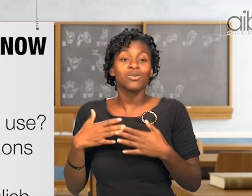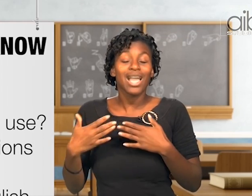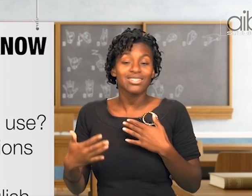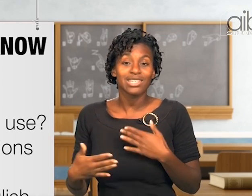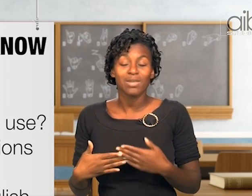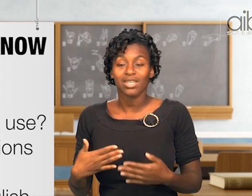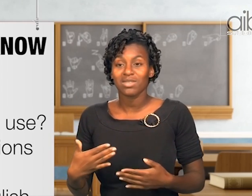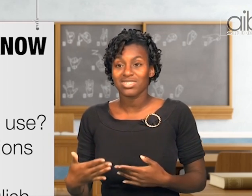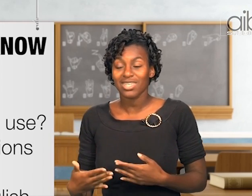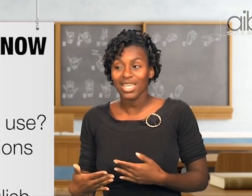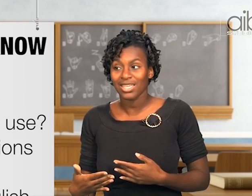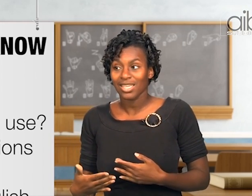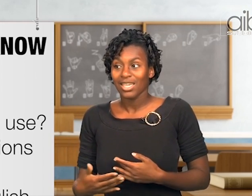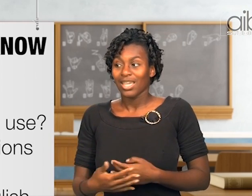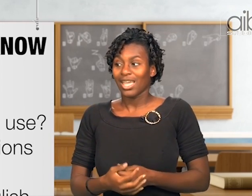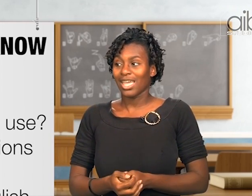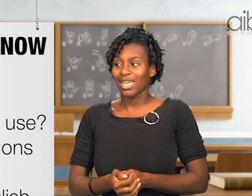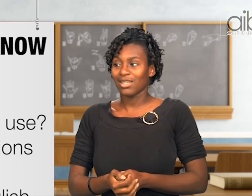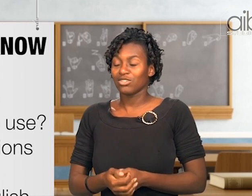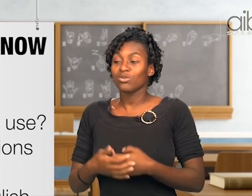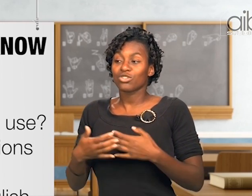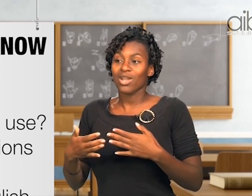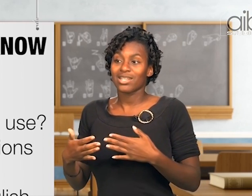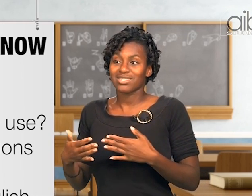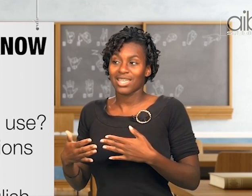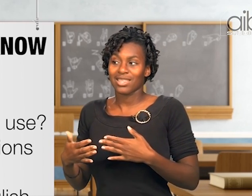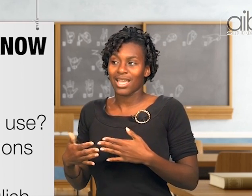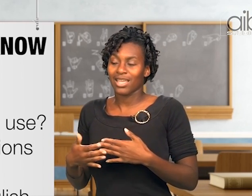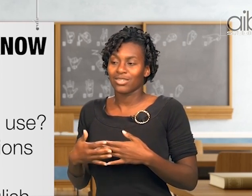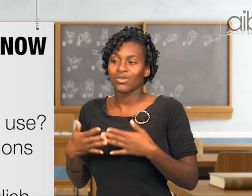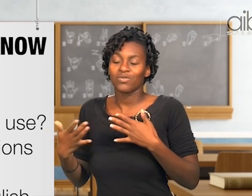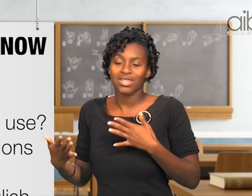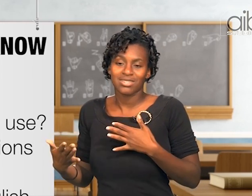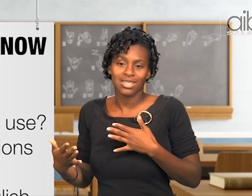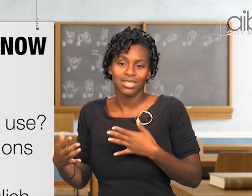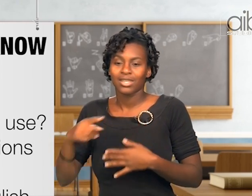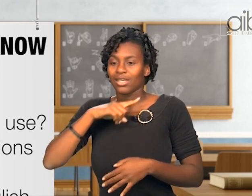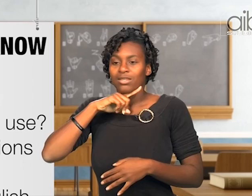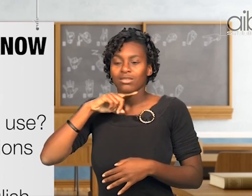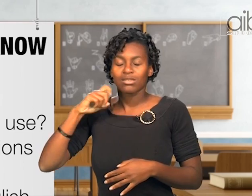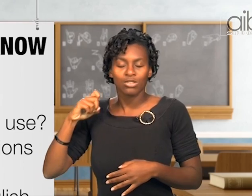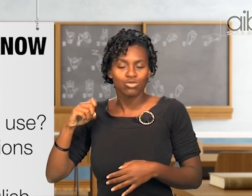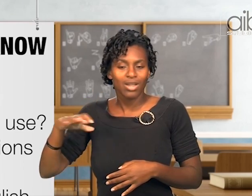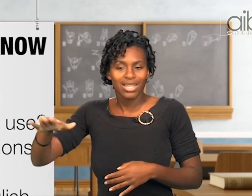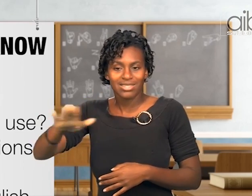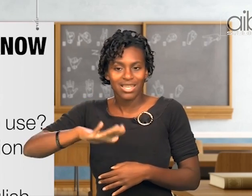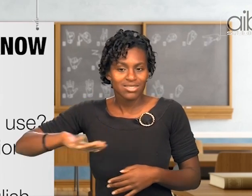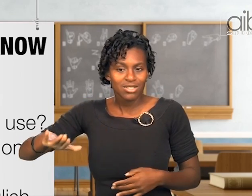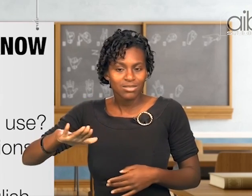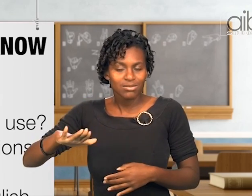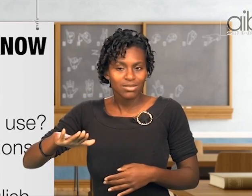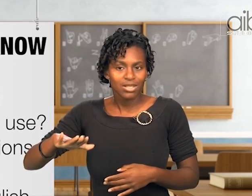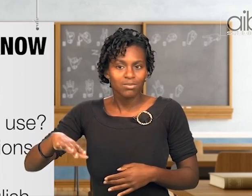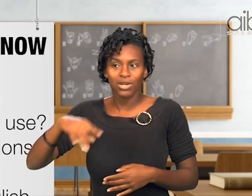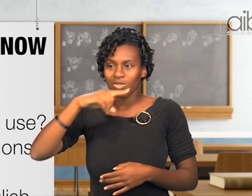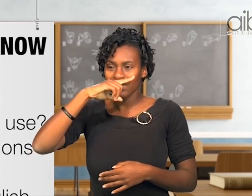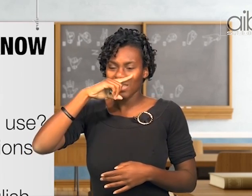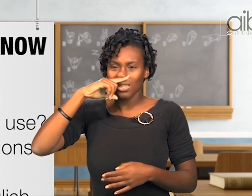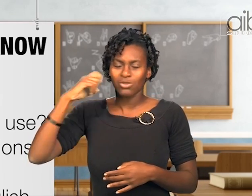actually make a mistake and you were trying to say that you visit a dry desert, but you said that you